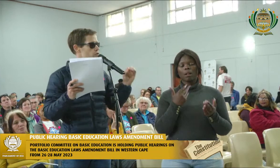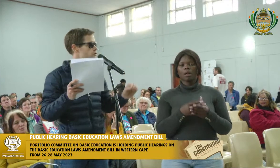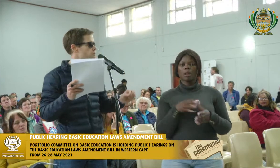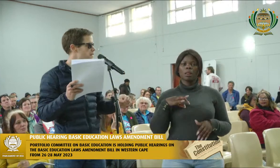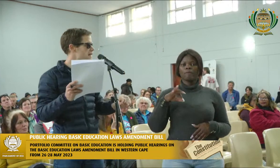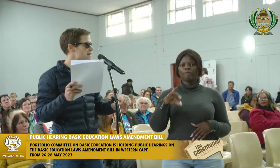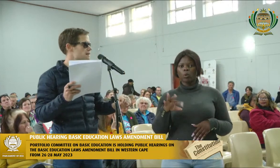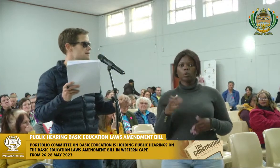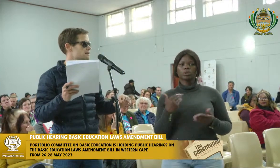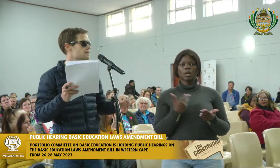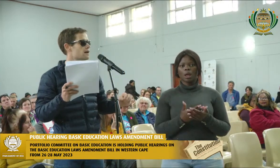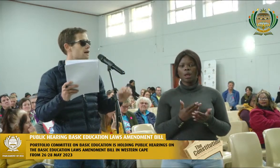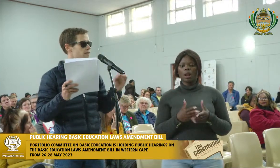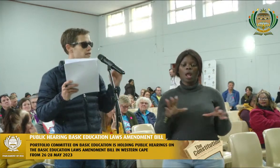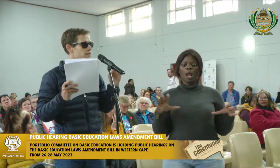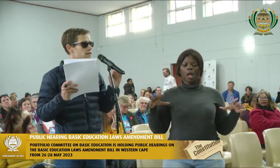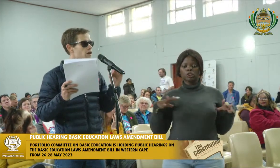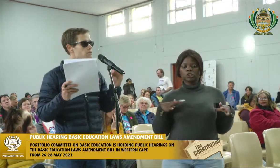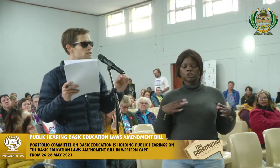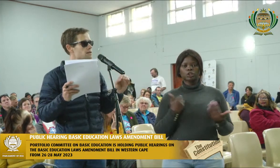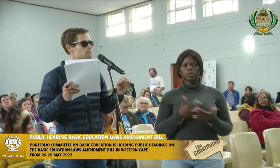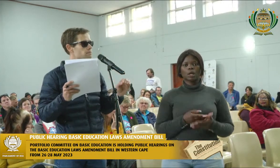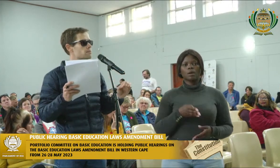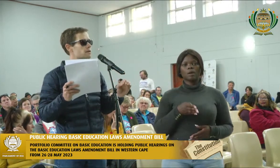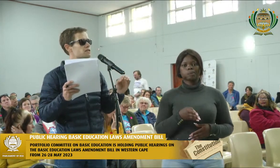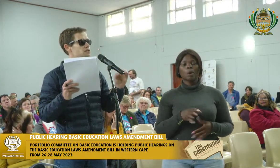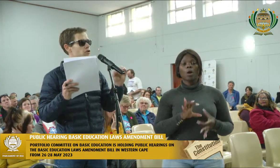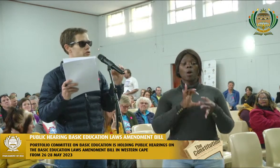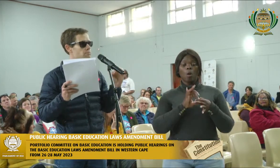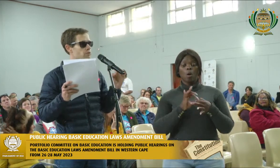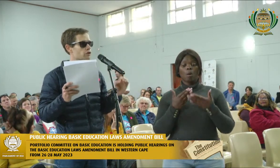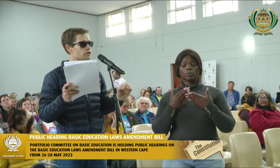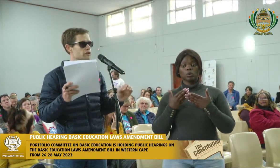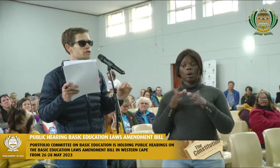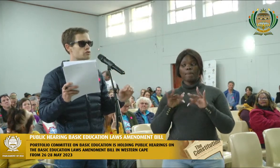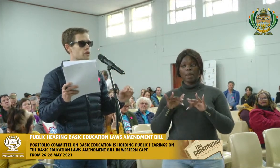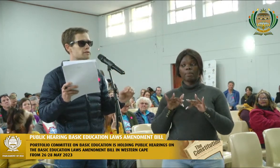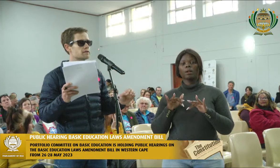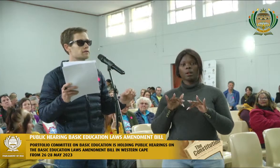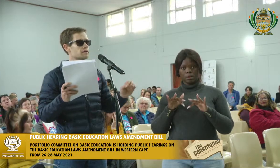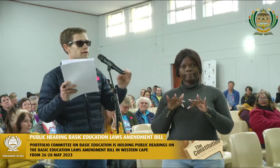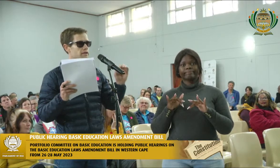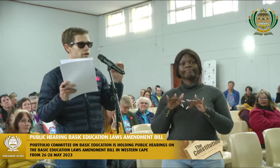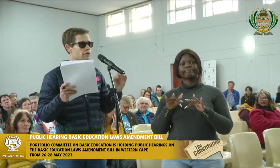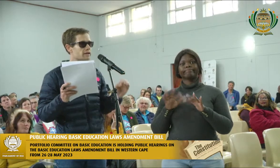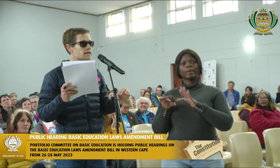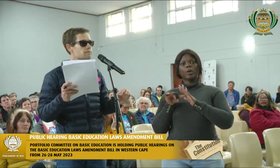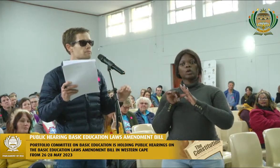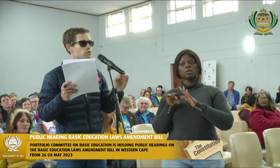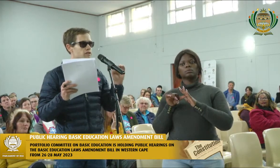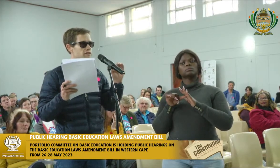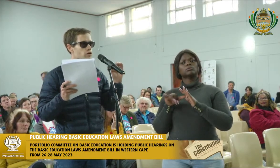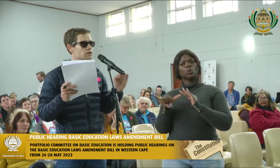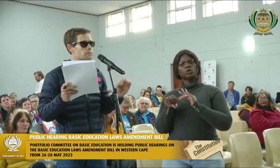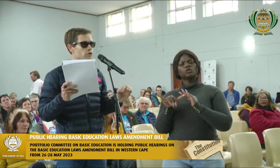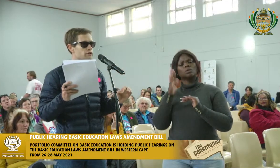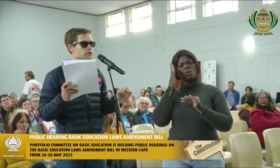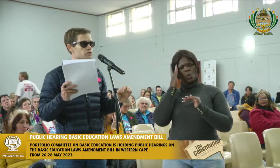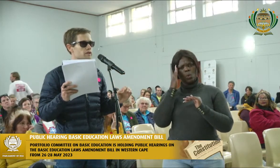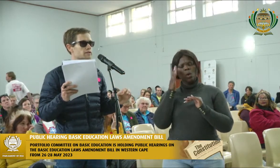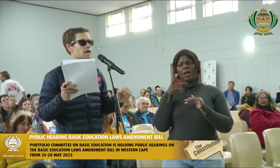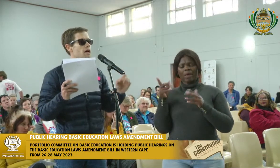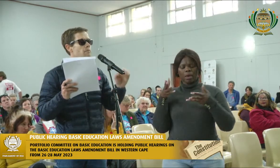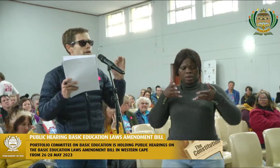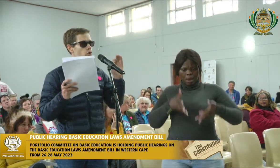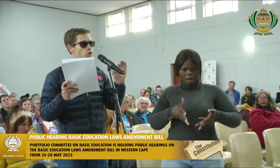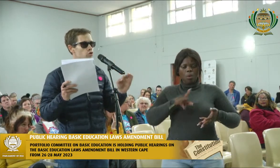can afford to be here. I think the homeschooling people maybe just got their priorities right. They are here because they've got their